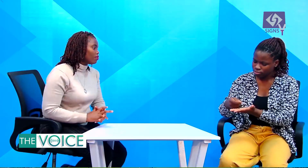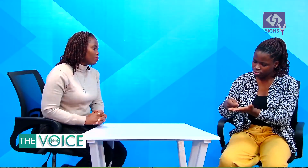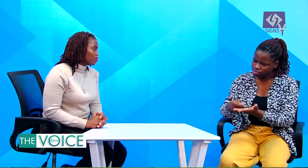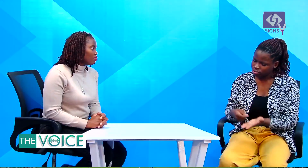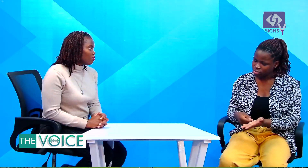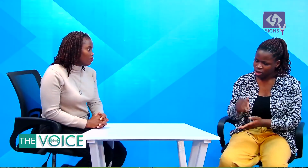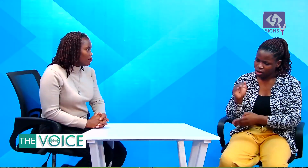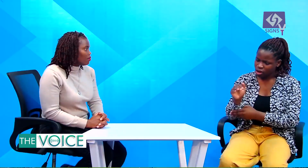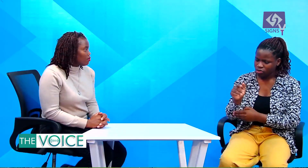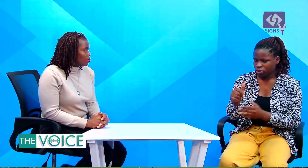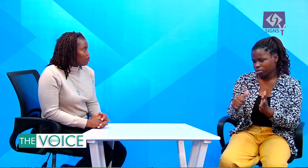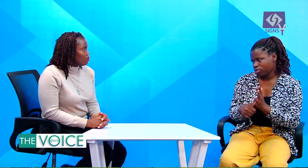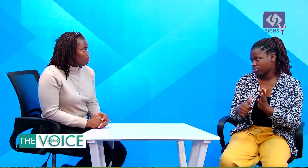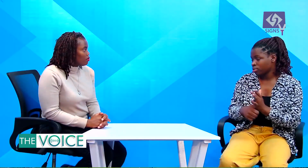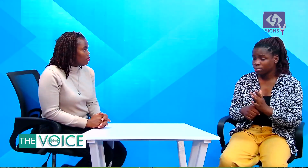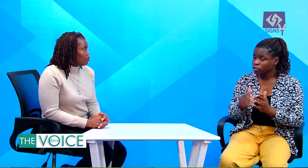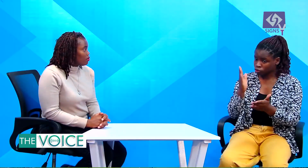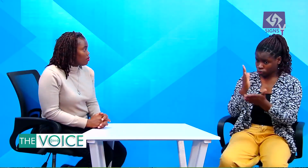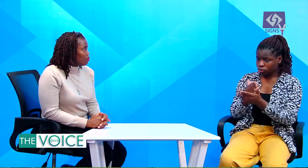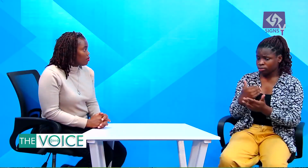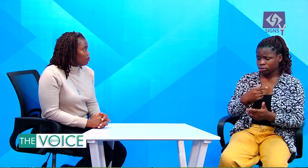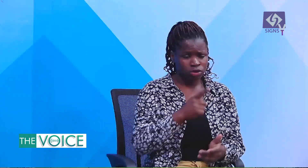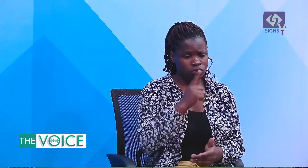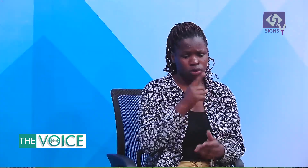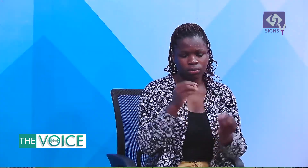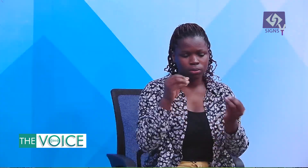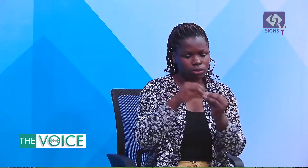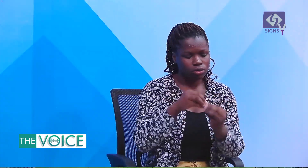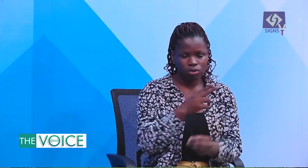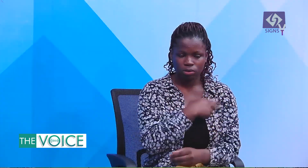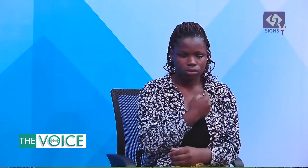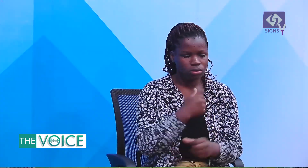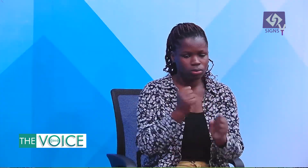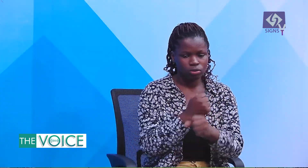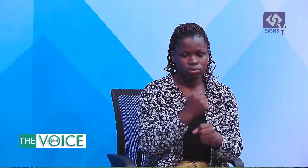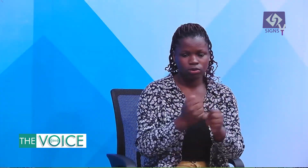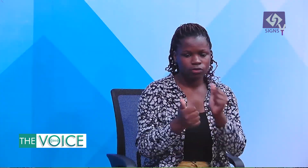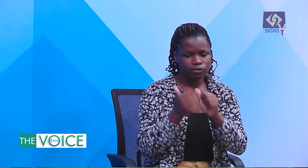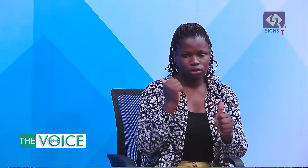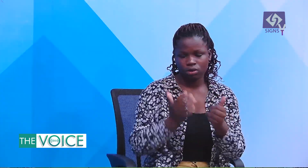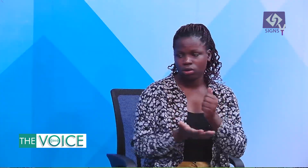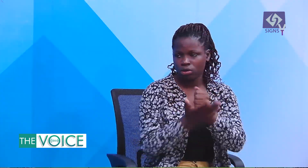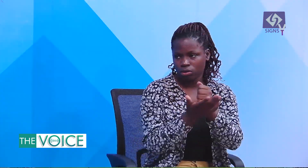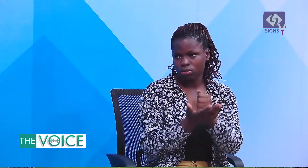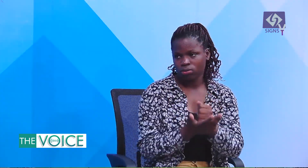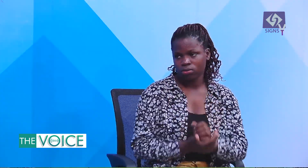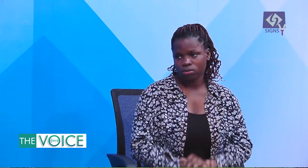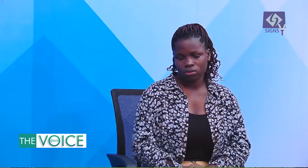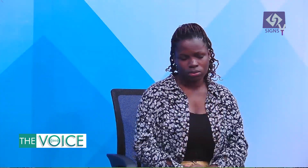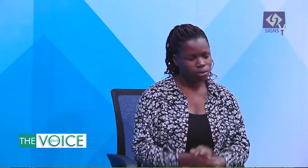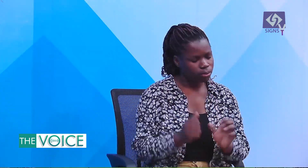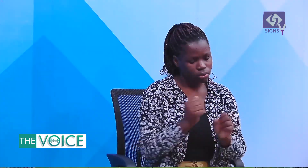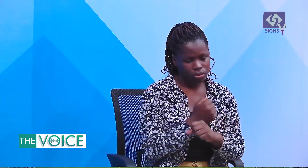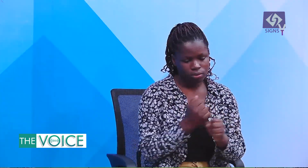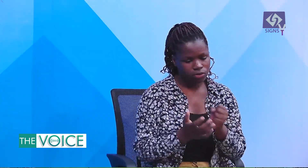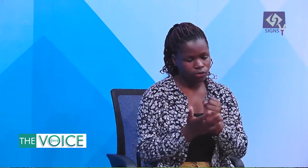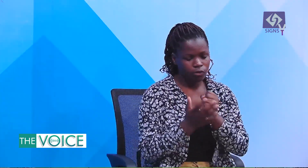assistance. Maybe when you go to the settings, people get to write for each other. And one thing I know for sure, hospitals